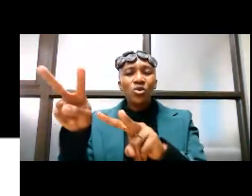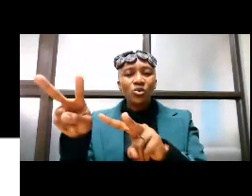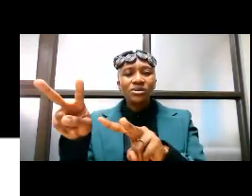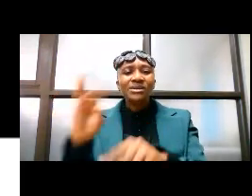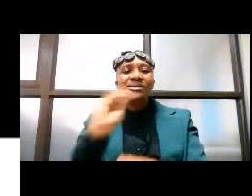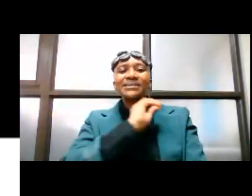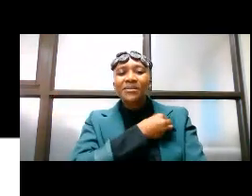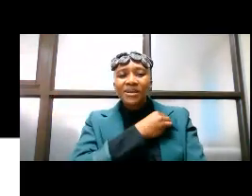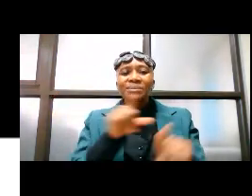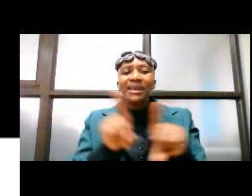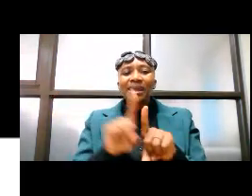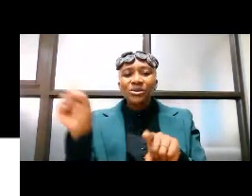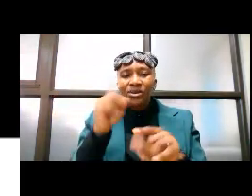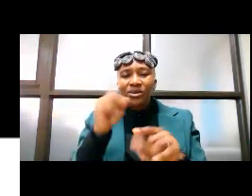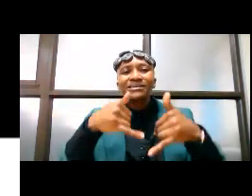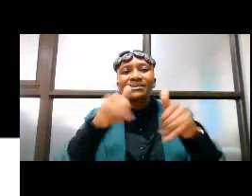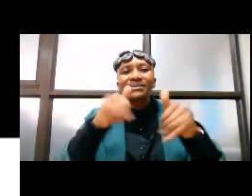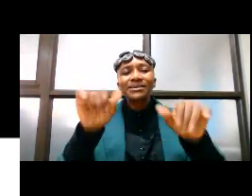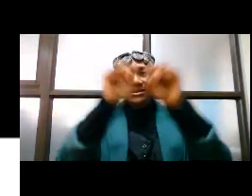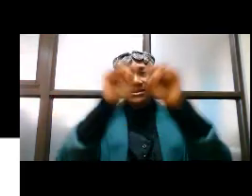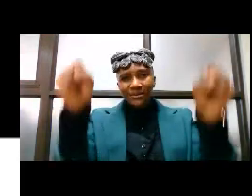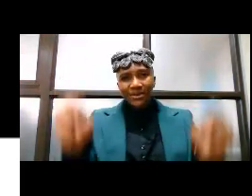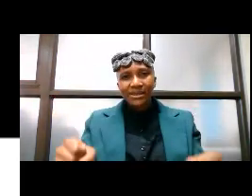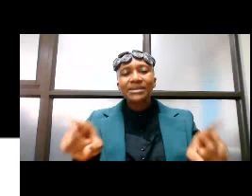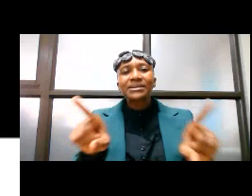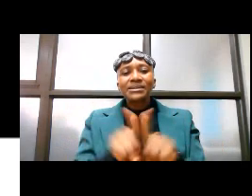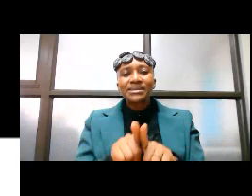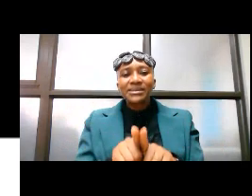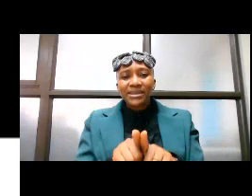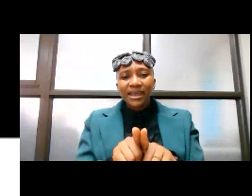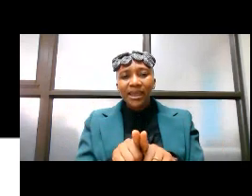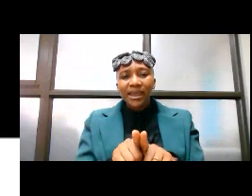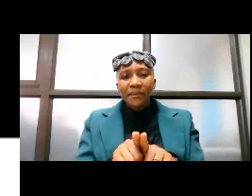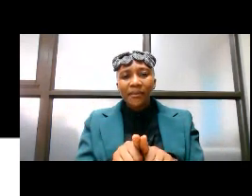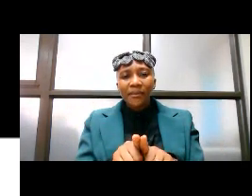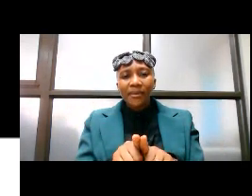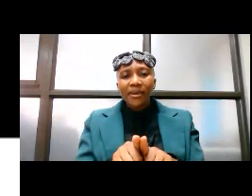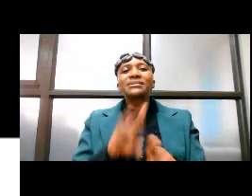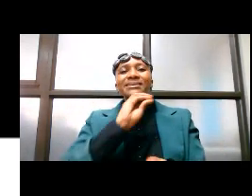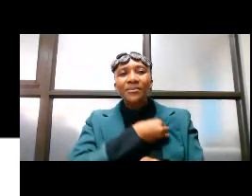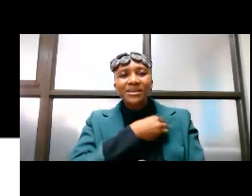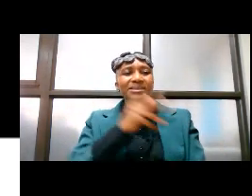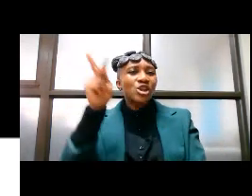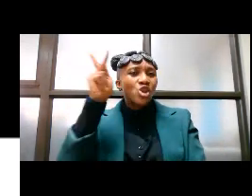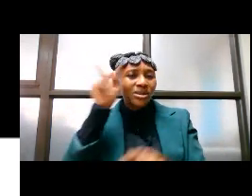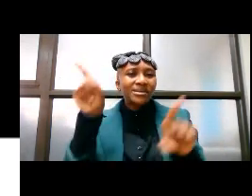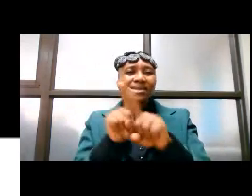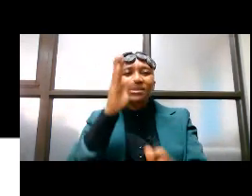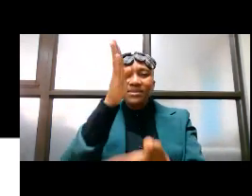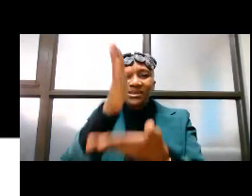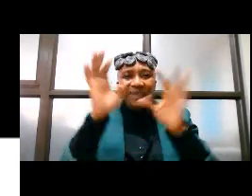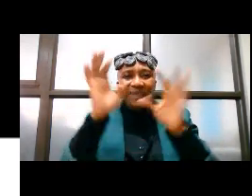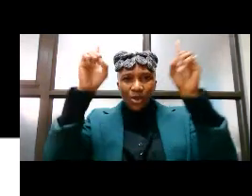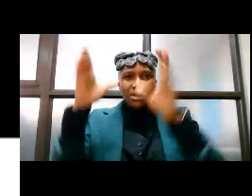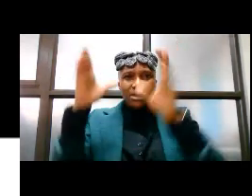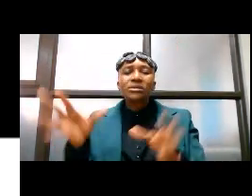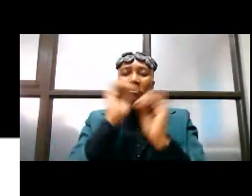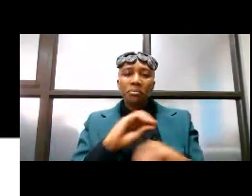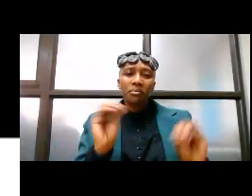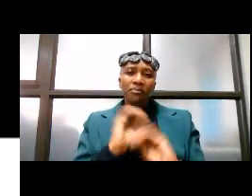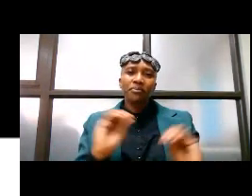administrative failures, inadequate disability-specific knowledge and skills of educators. How do